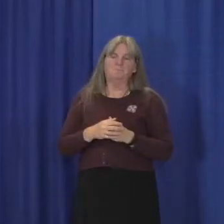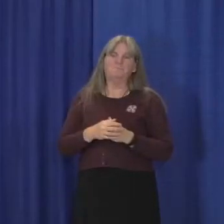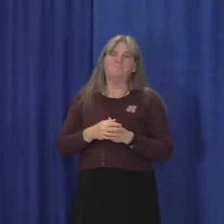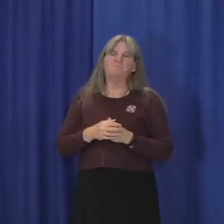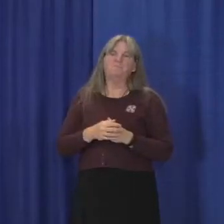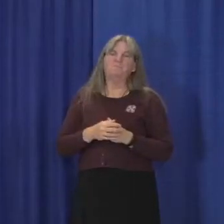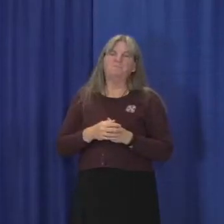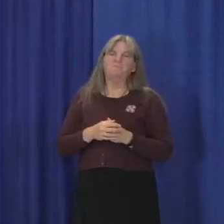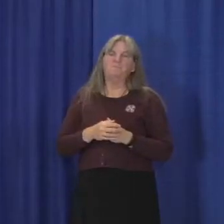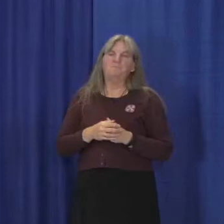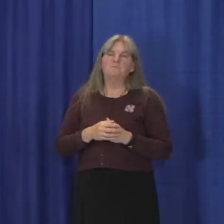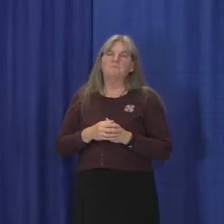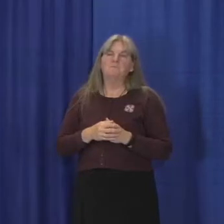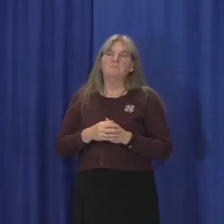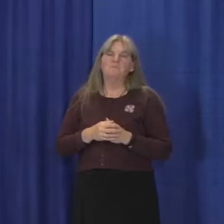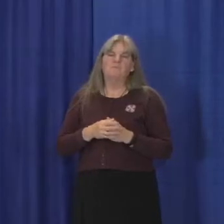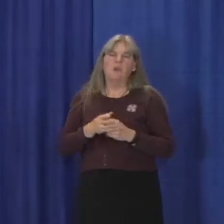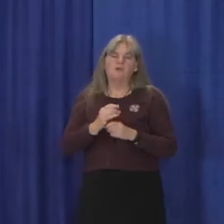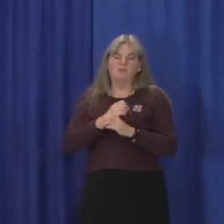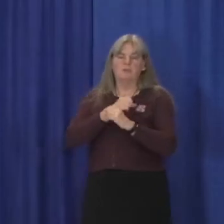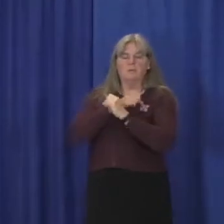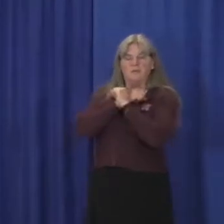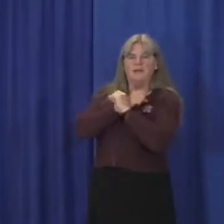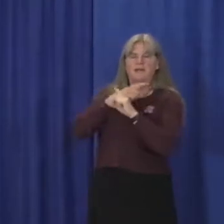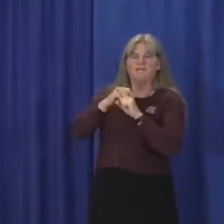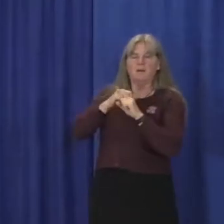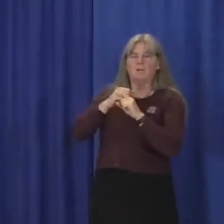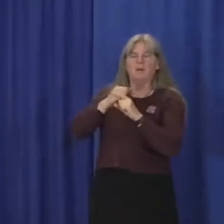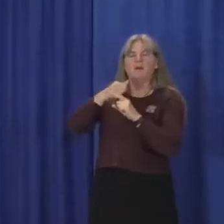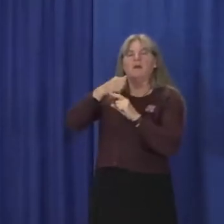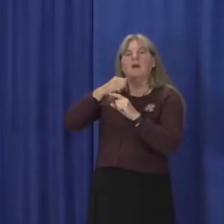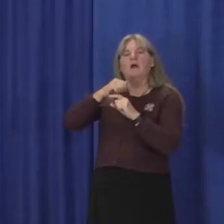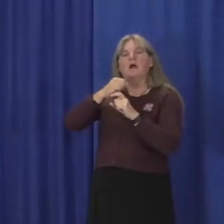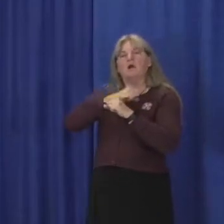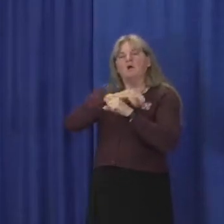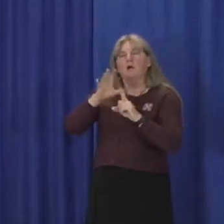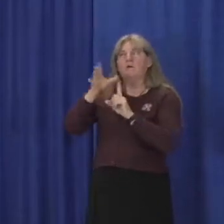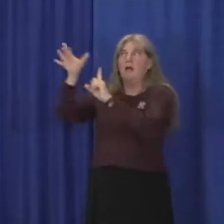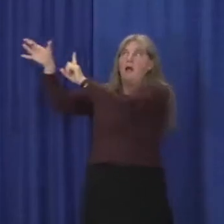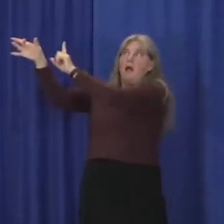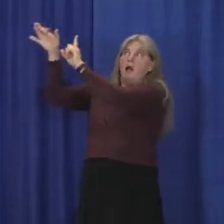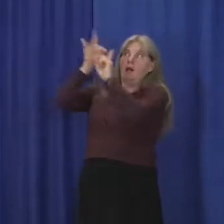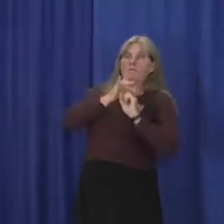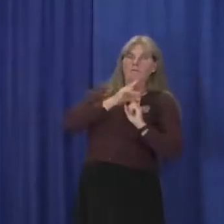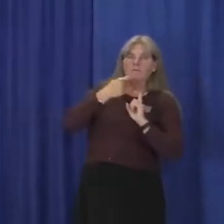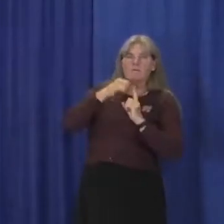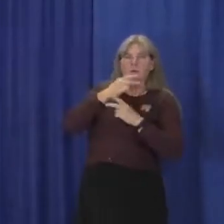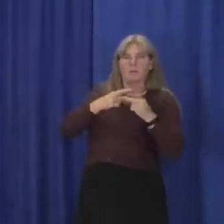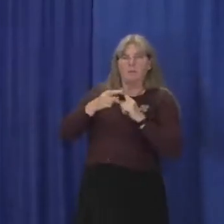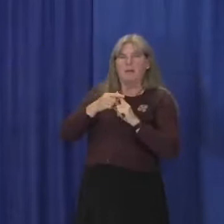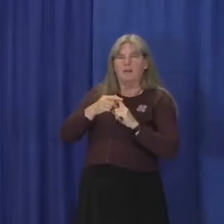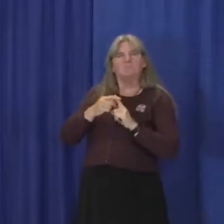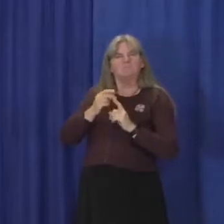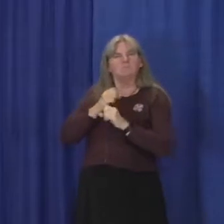the Yukon for importation of cases, and we are all in very different situations